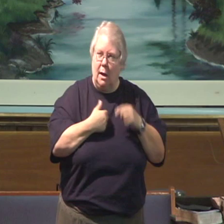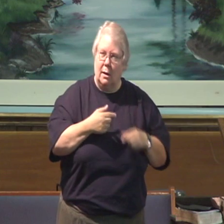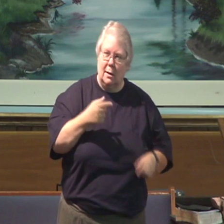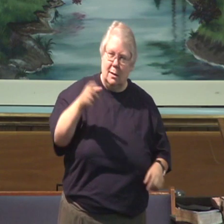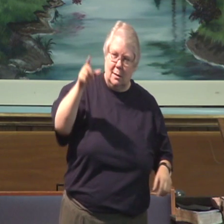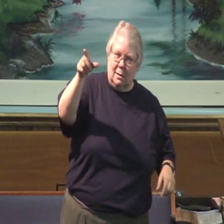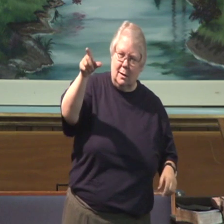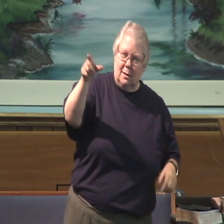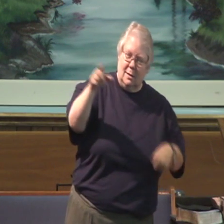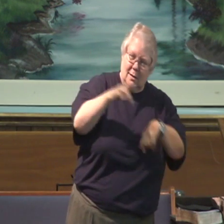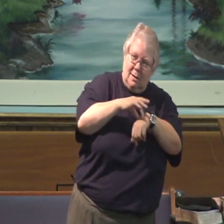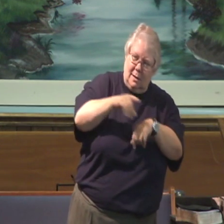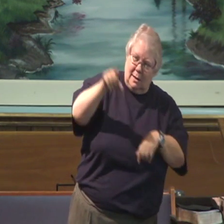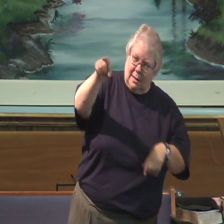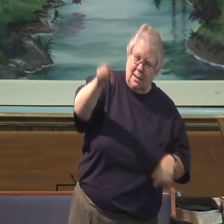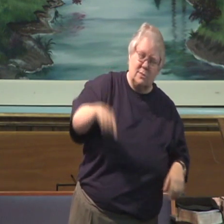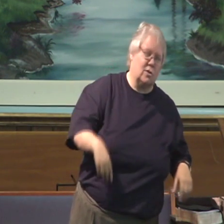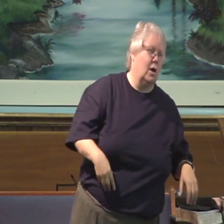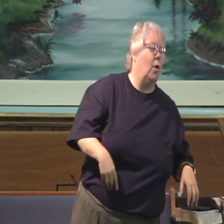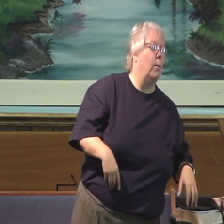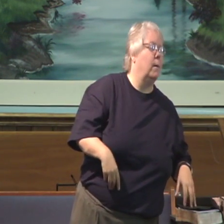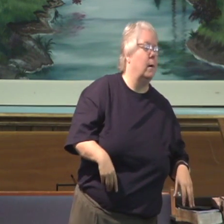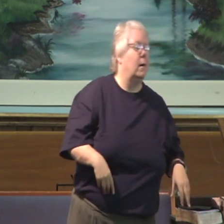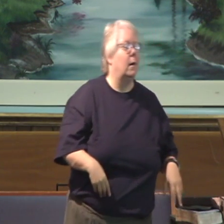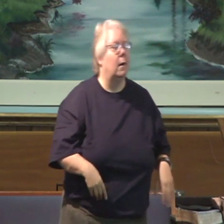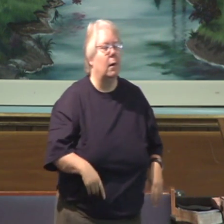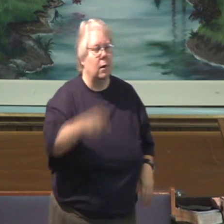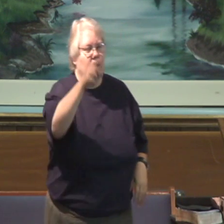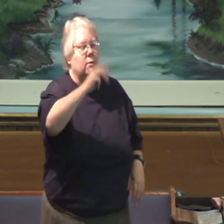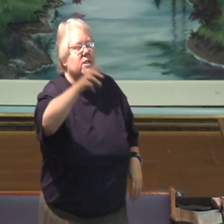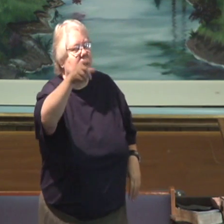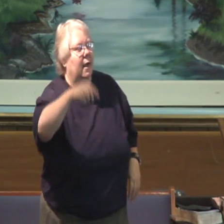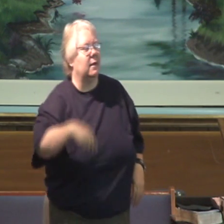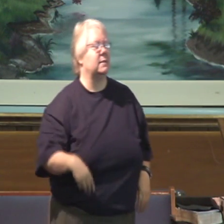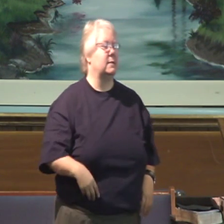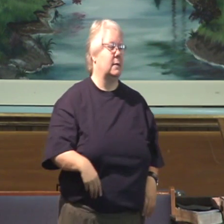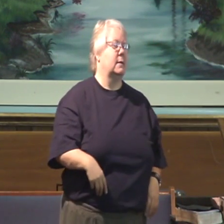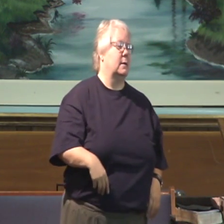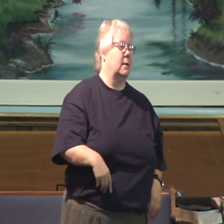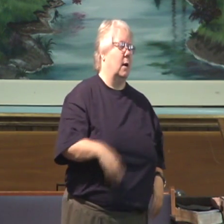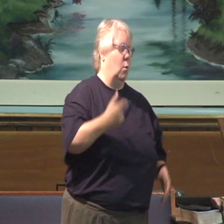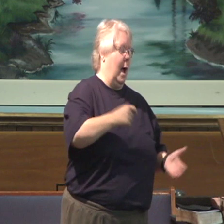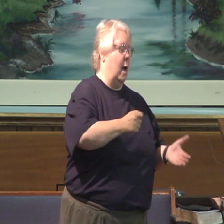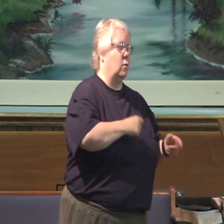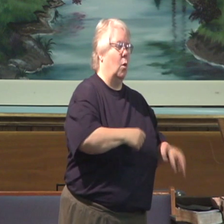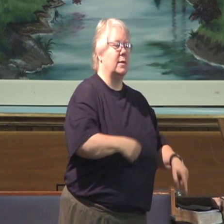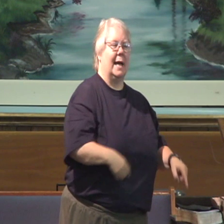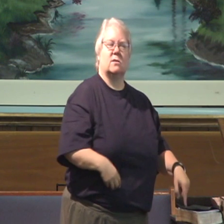But when it's broke, and you're missing, and why I wrote that